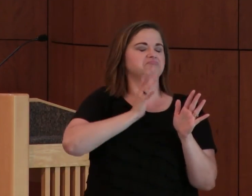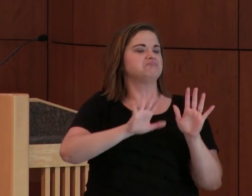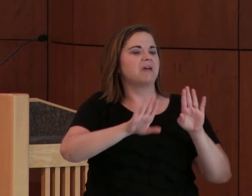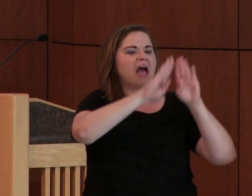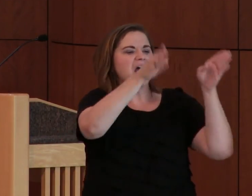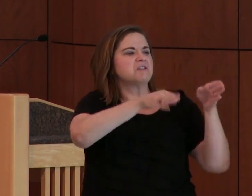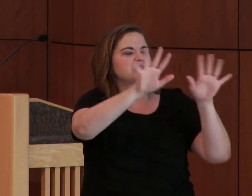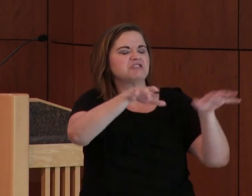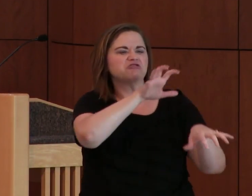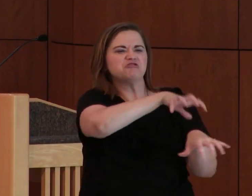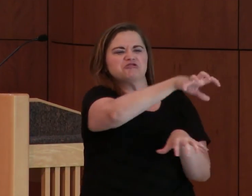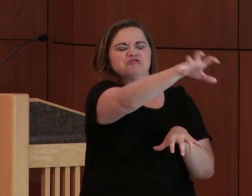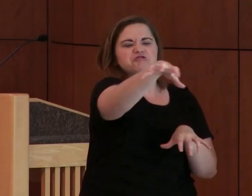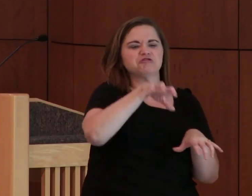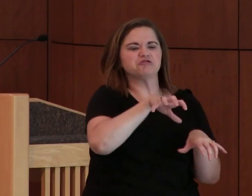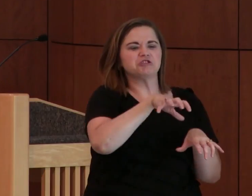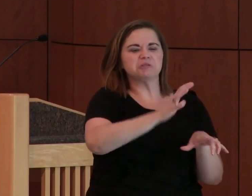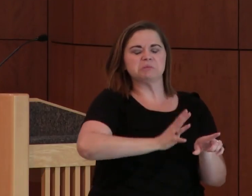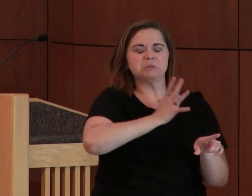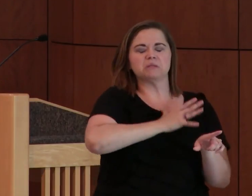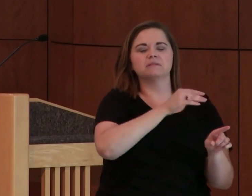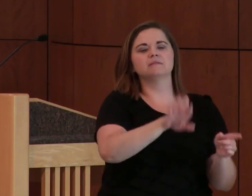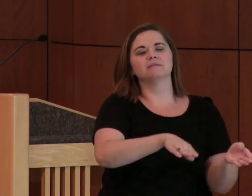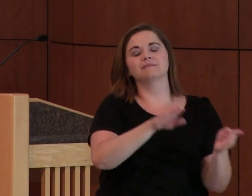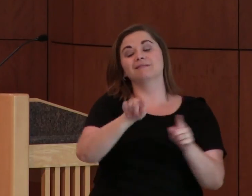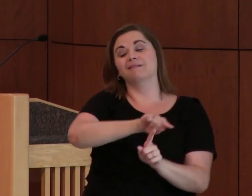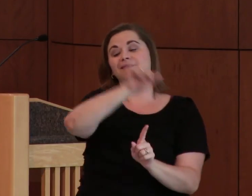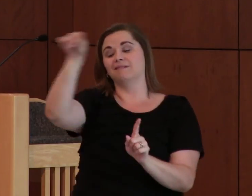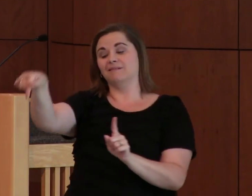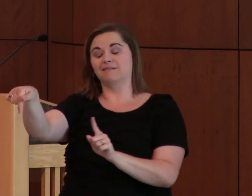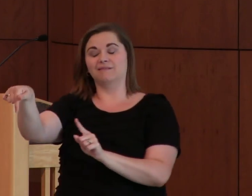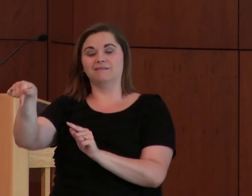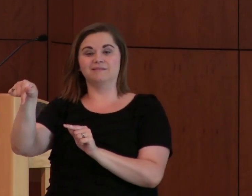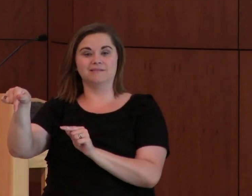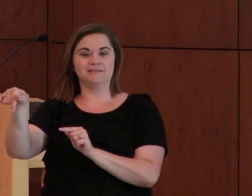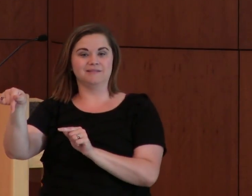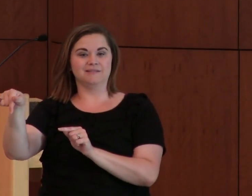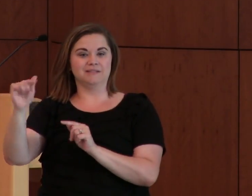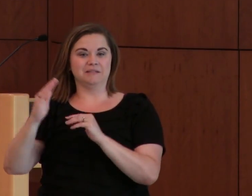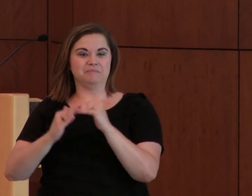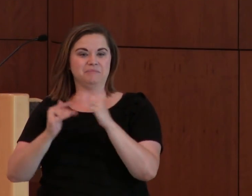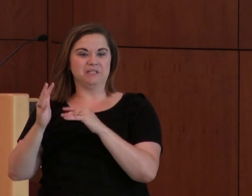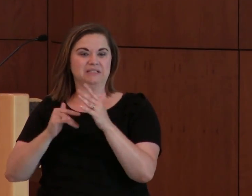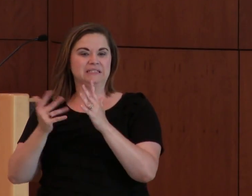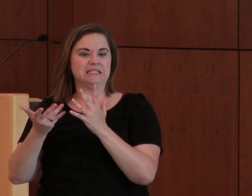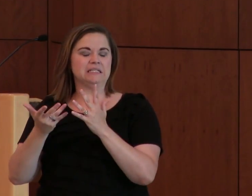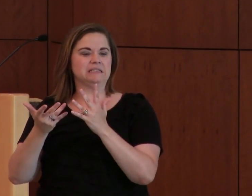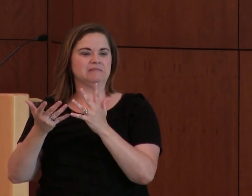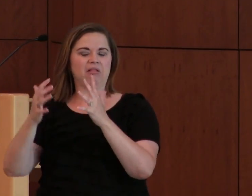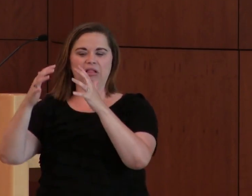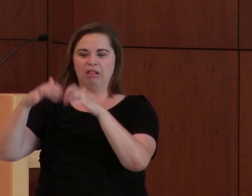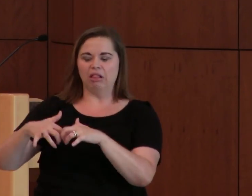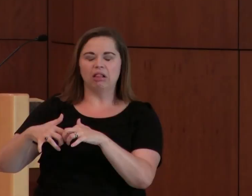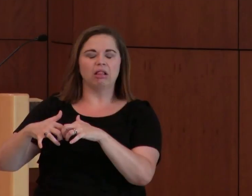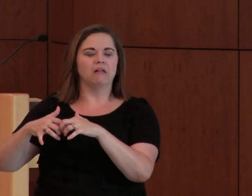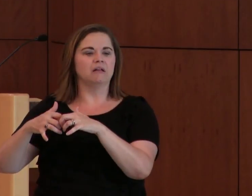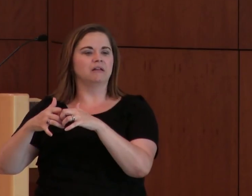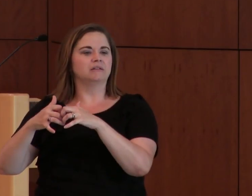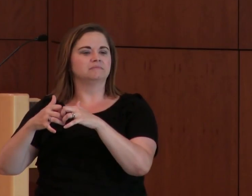kept. And on the other side of the tracks are those buildings that are boarded up, that are worn down, the kind of